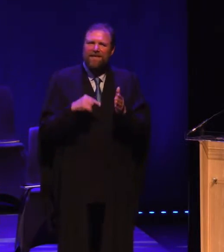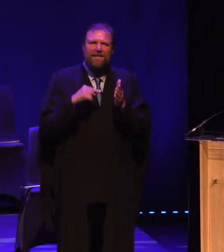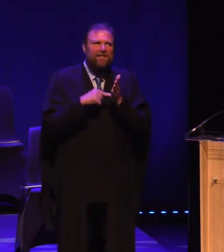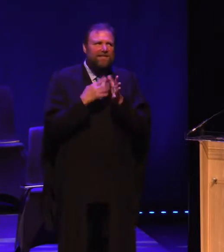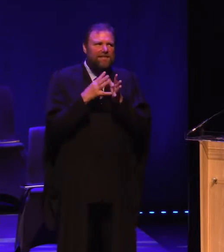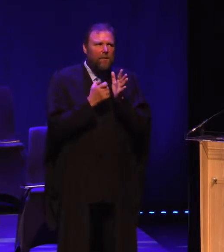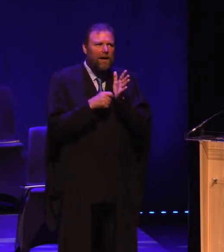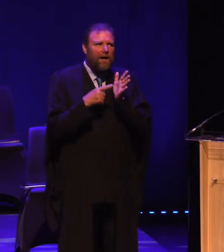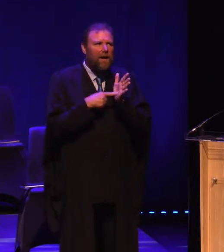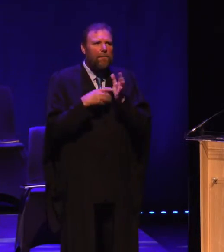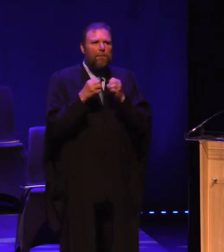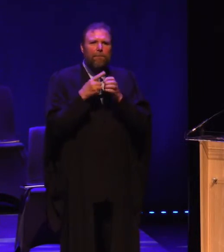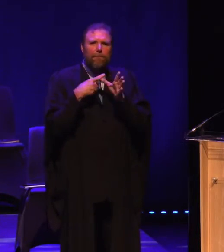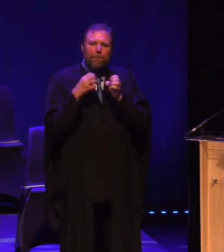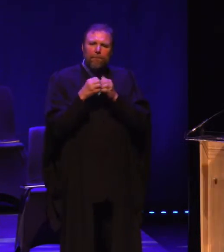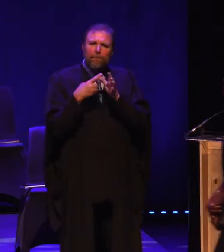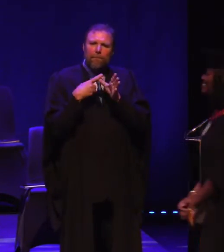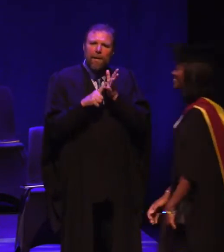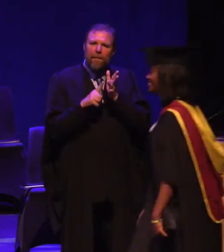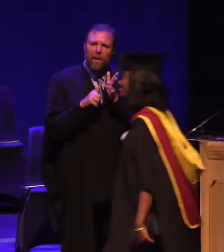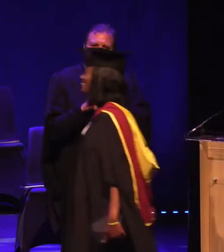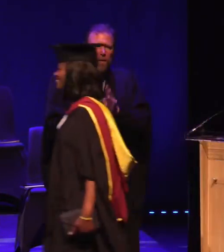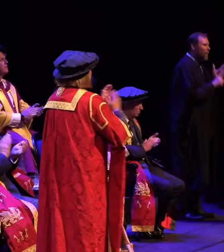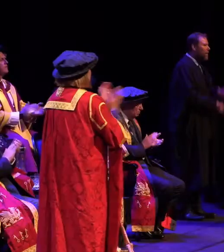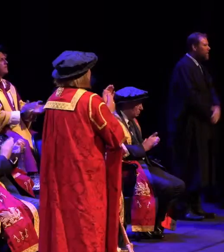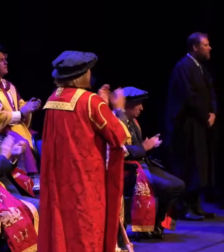Tiwalade Temetayo Babalola.